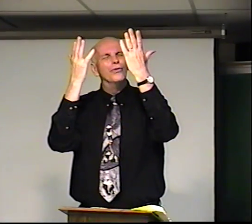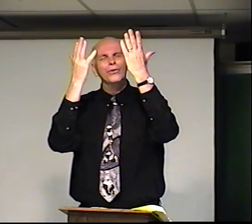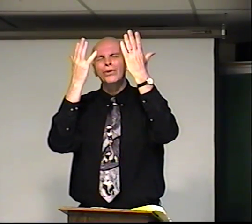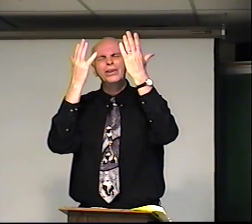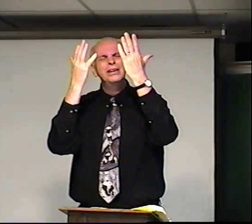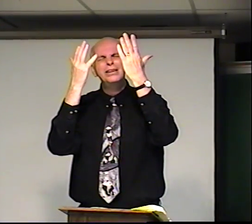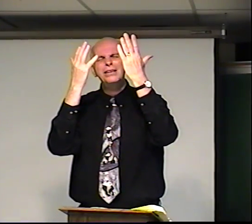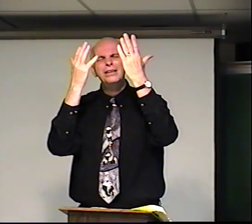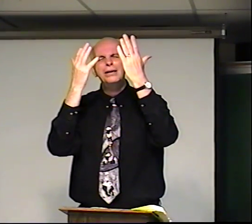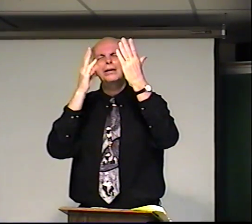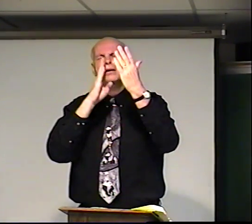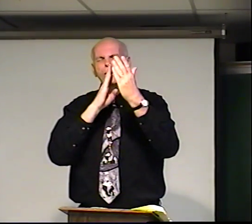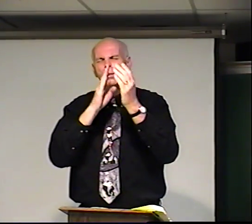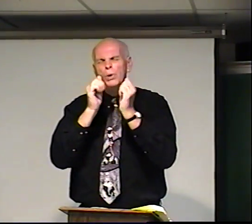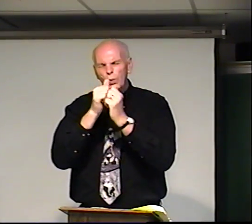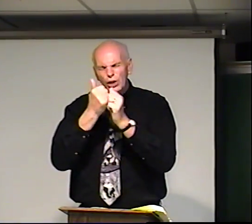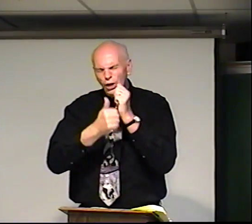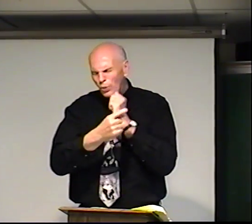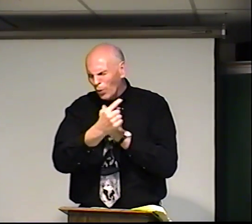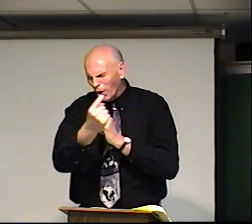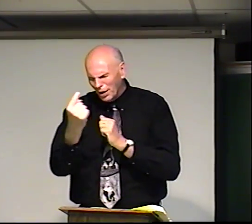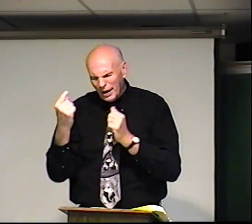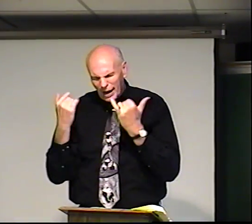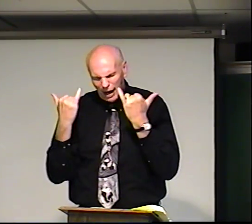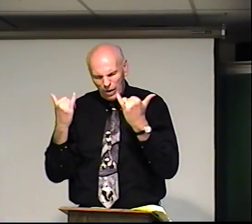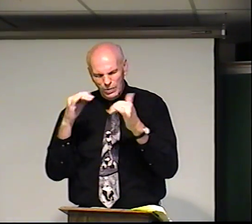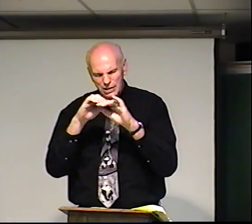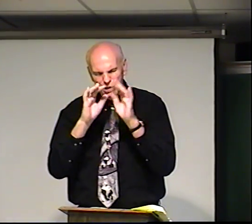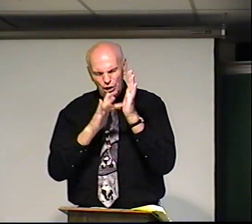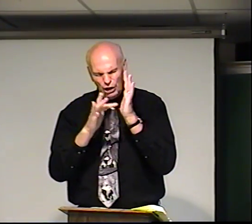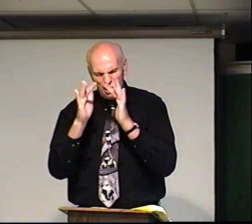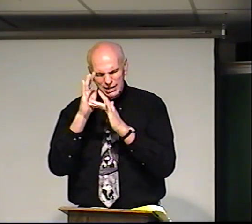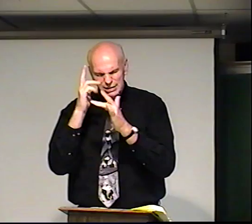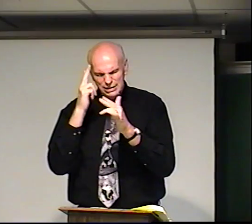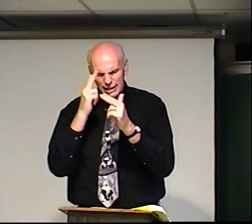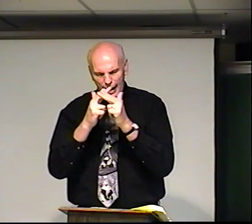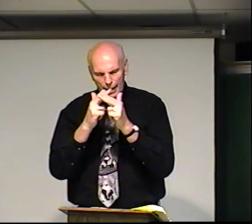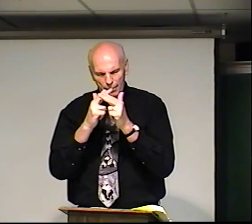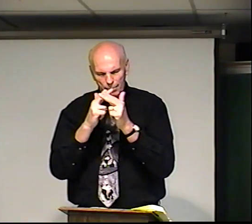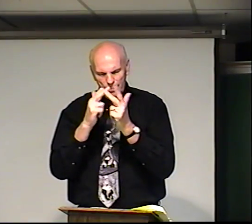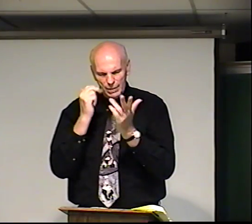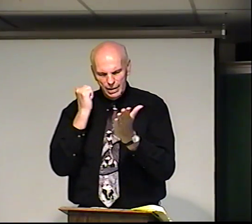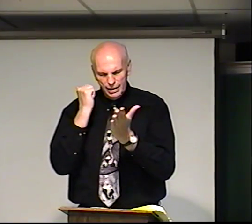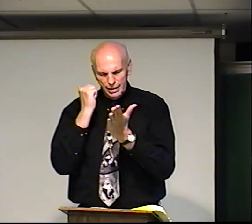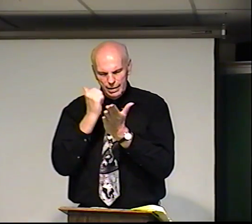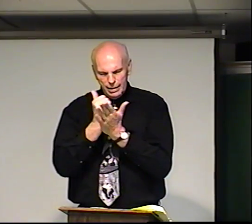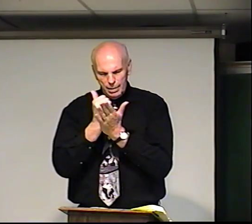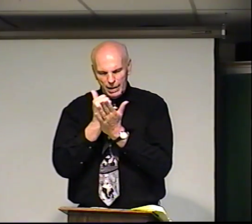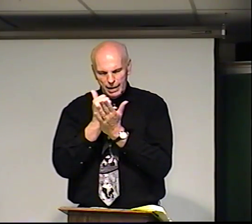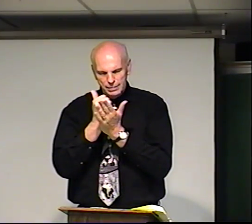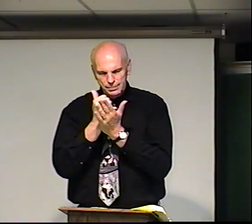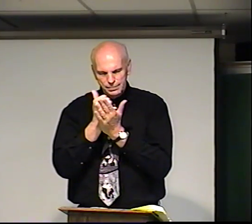Father, give me this for us now. In Jesus' name. Amen. Amen.